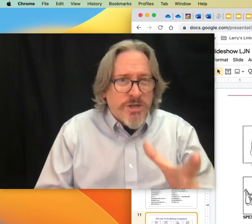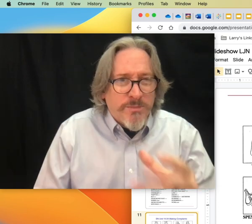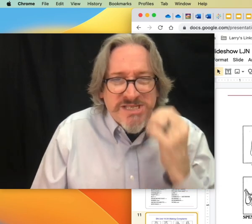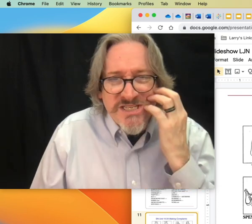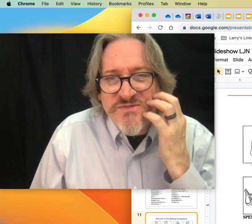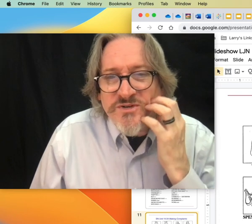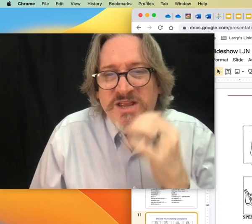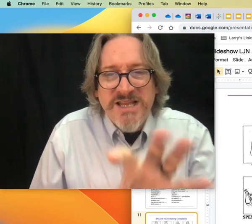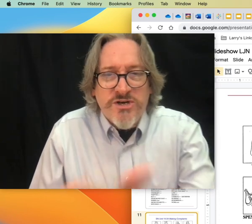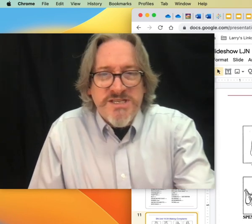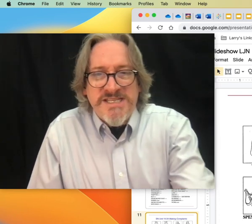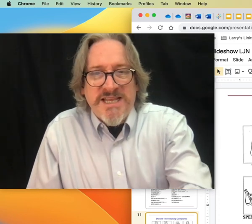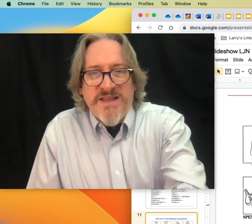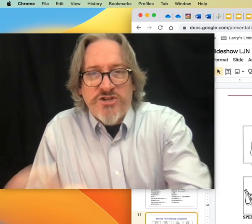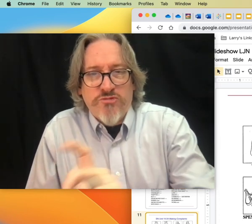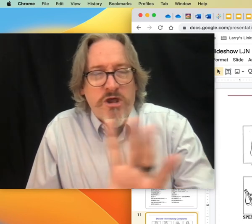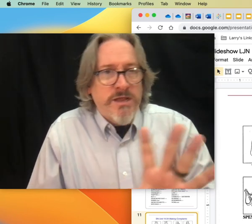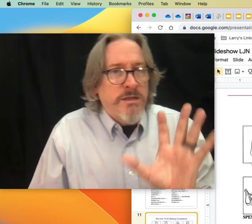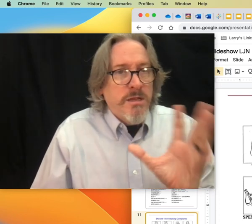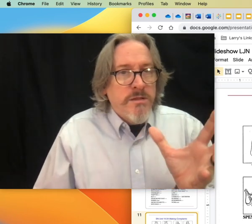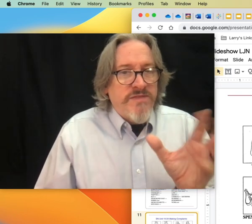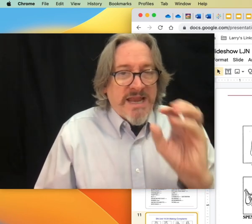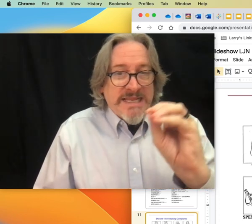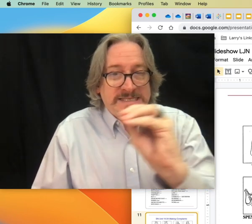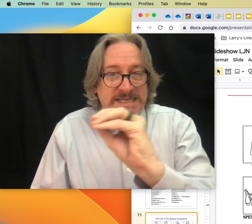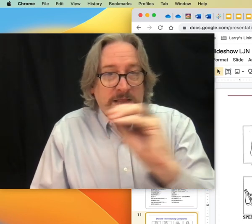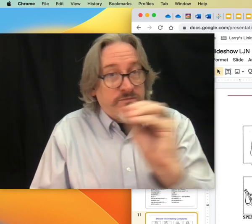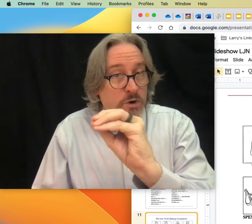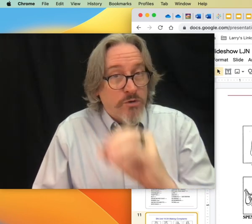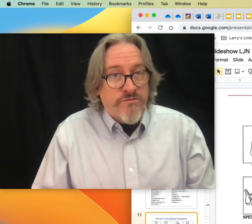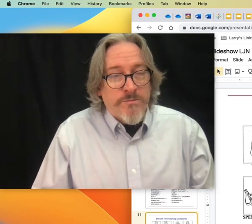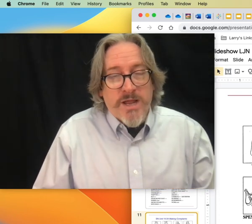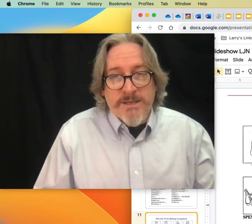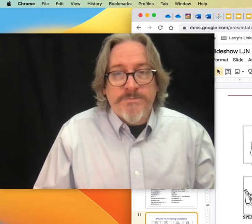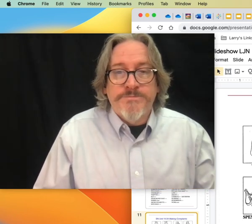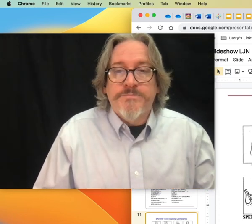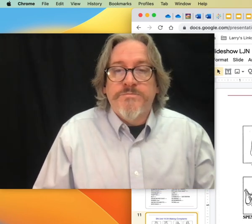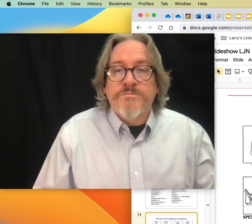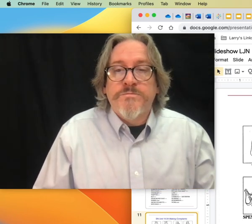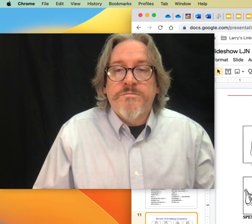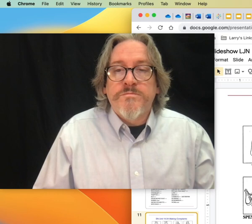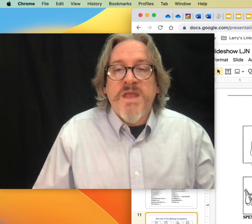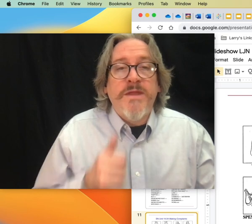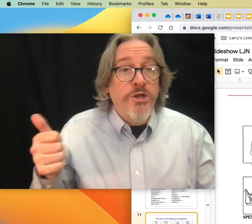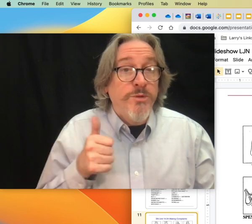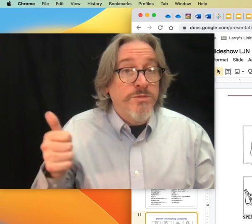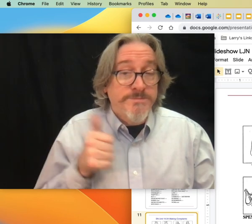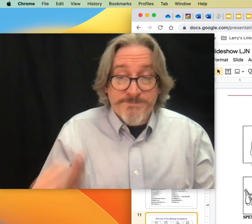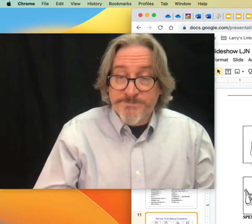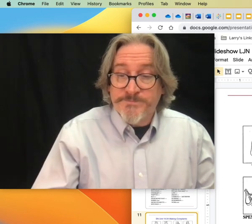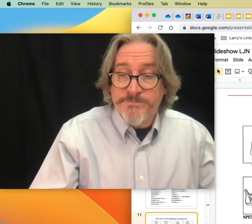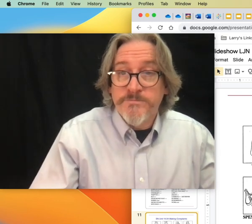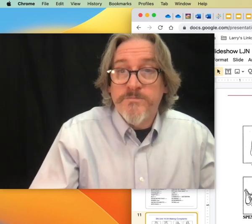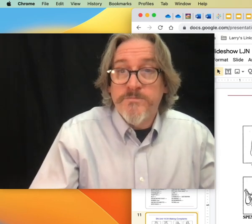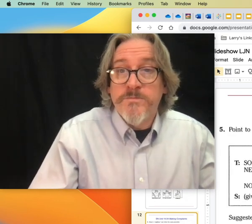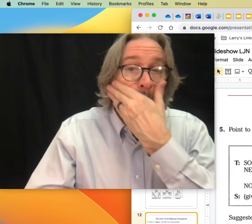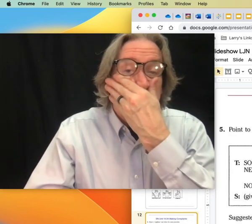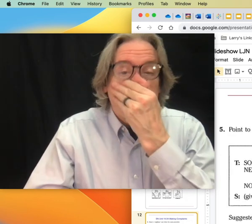I showed a couple of signs for, it's hard to see in that drawing, that ECL for odor from body, and then commute.